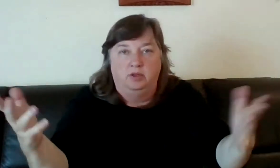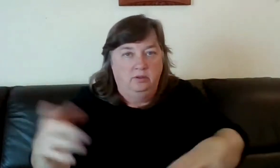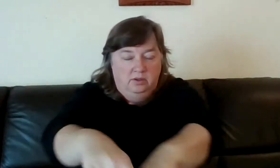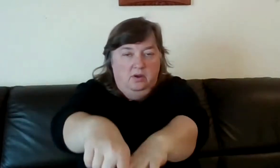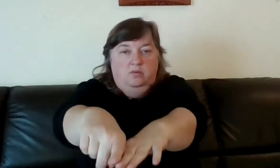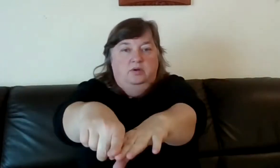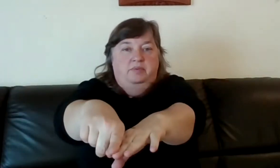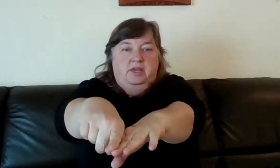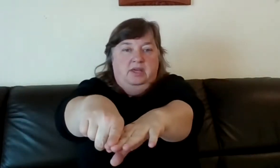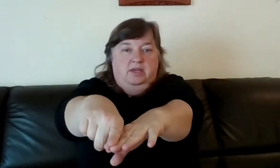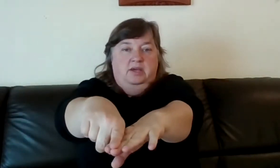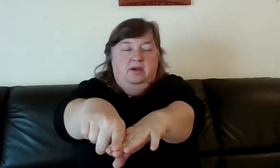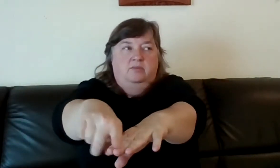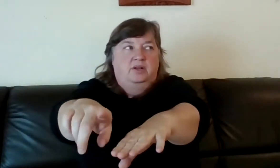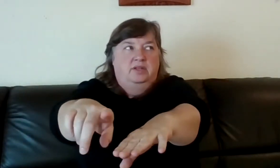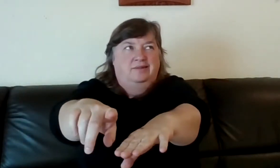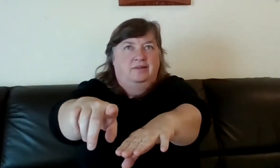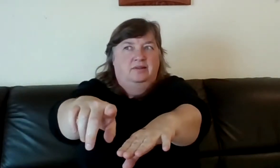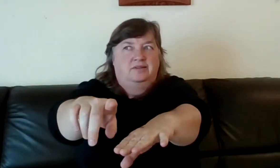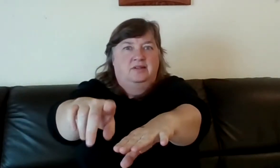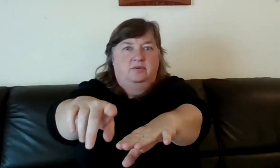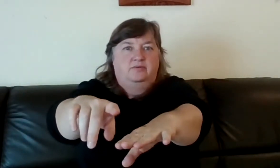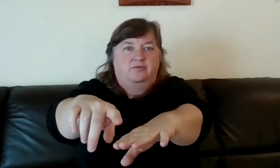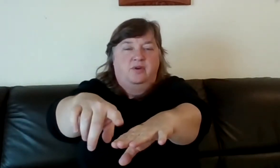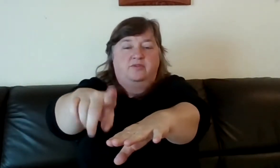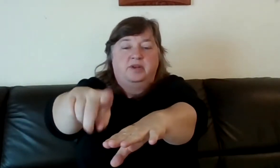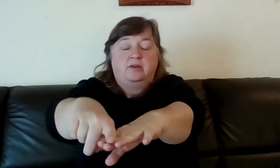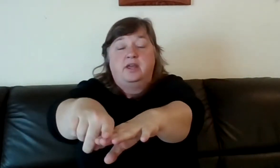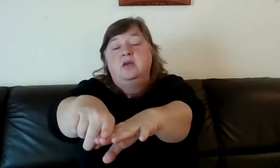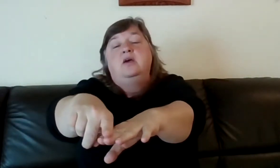interminable would be, well, not, there's another one for forever, but anyway,